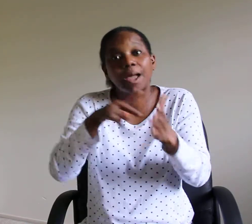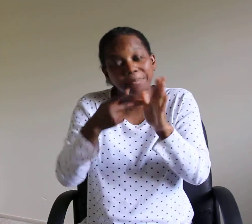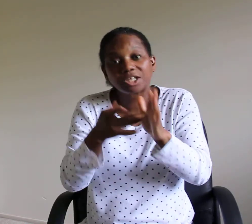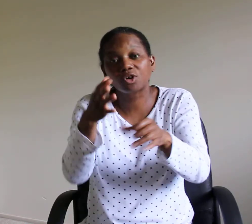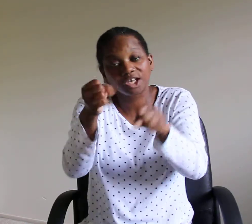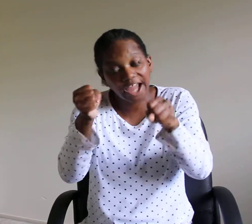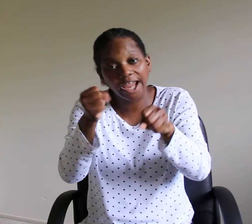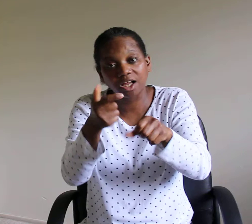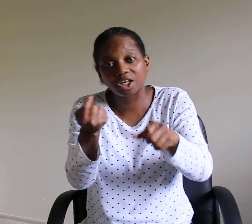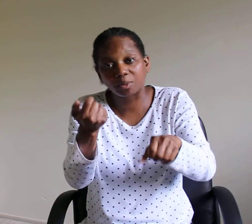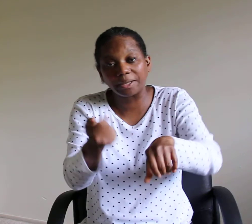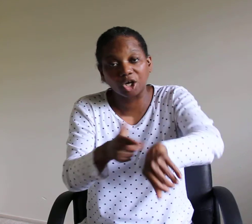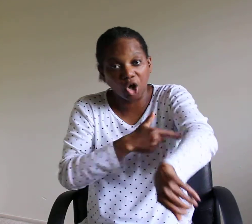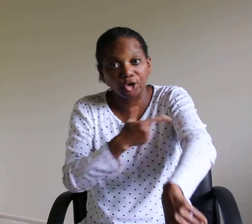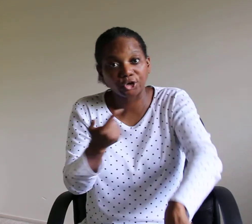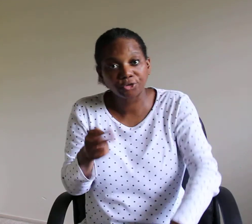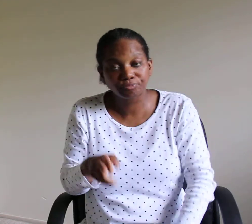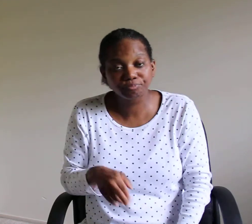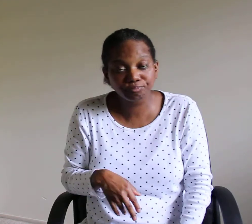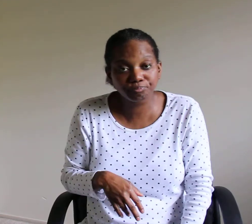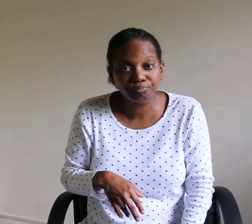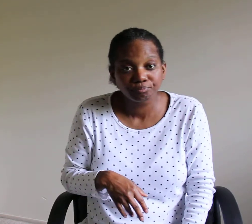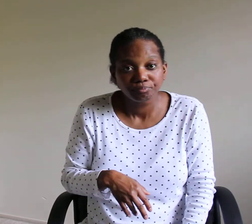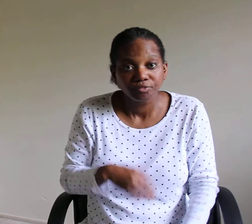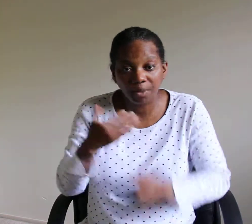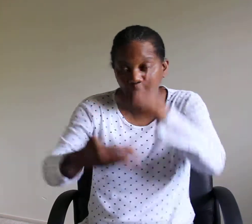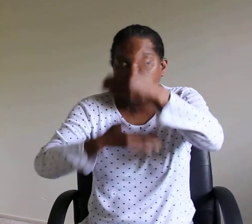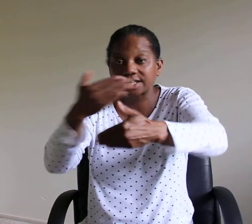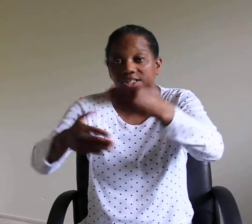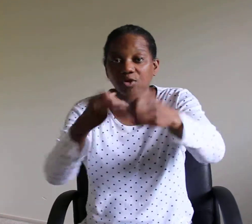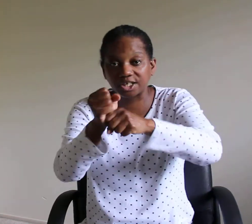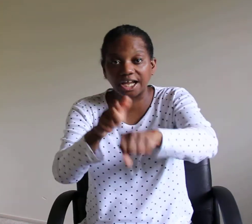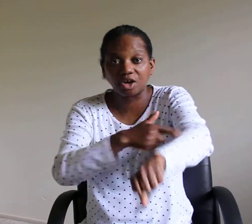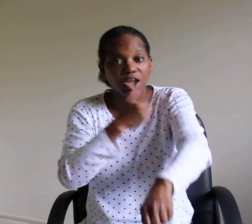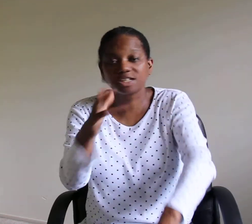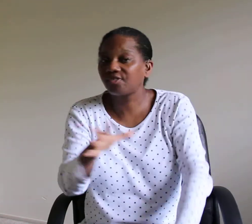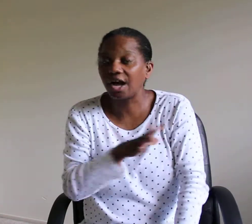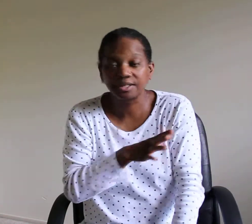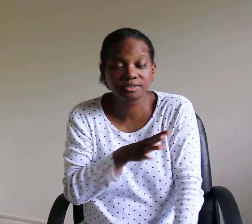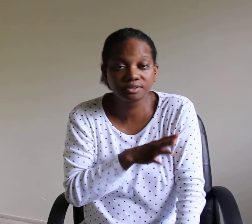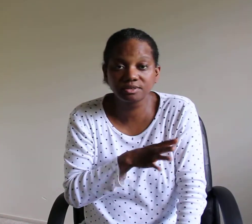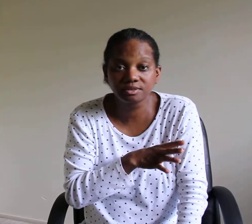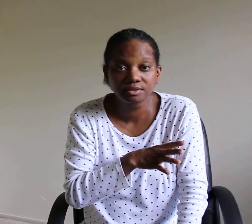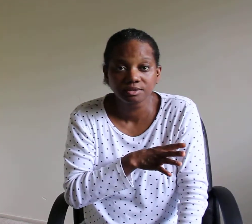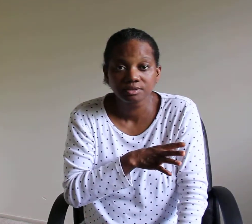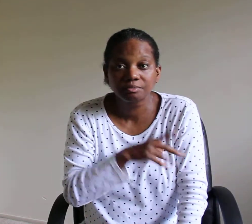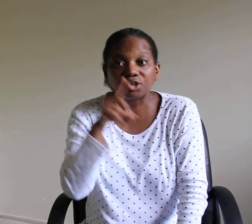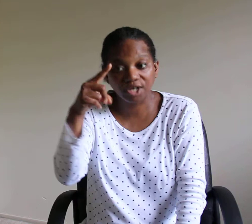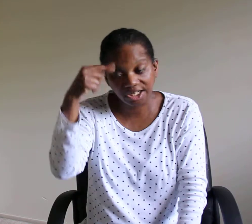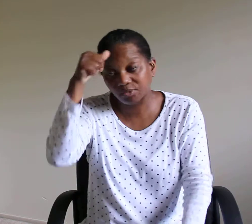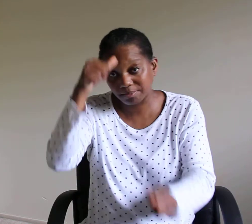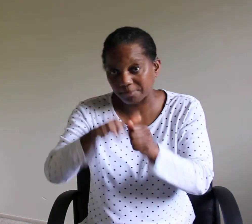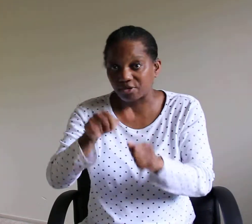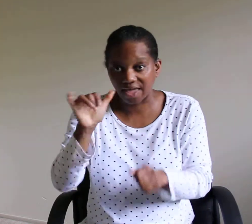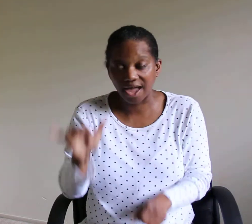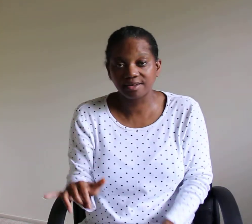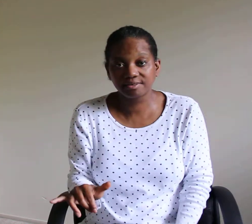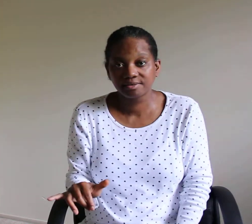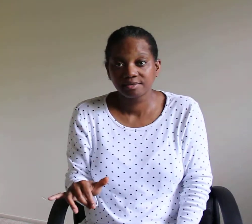means it's going to take a little bit longer. The process is going to take longer. It's fun. But you need to remember that.